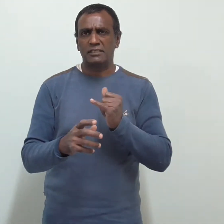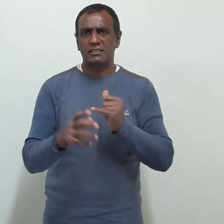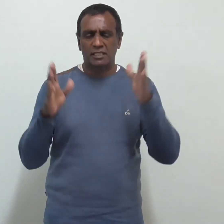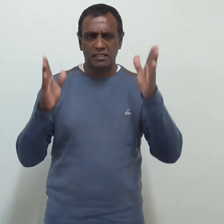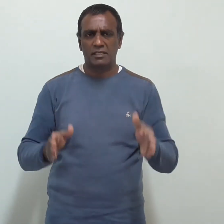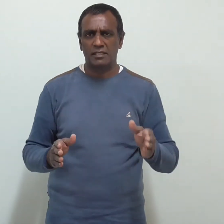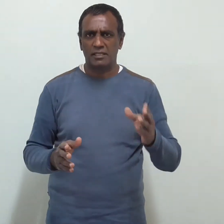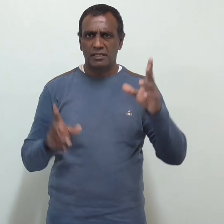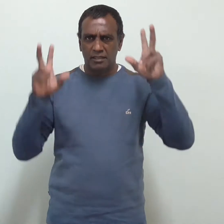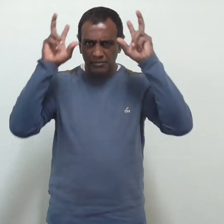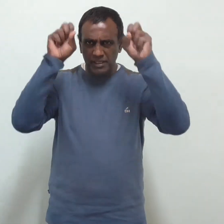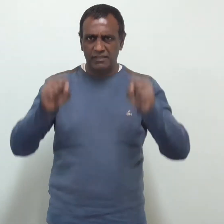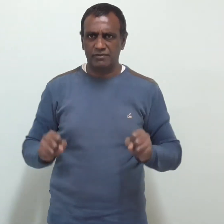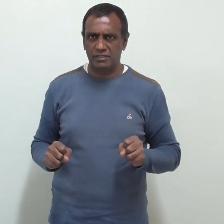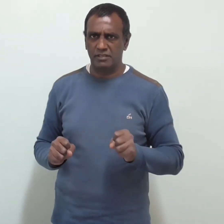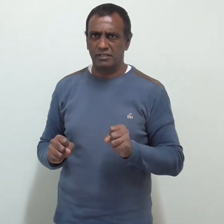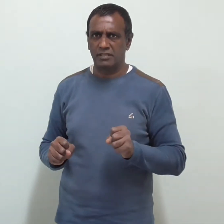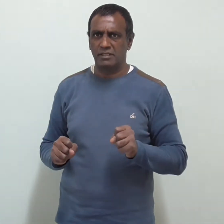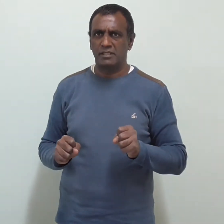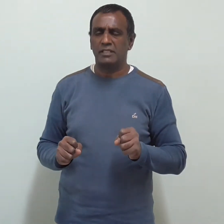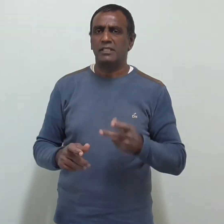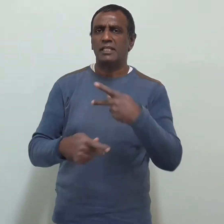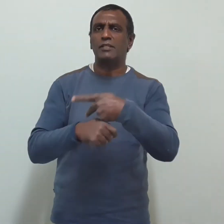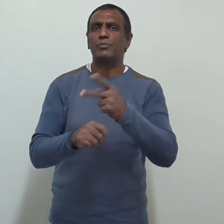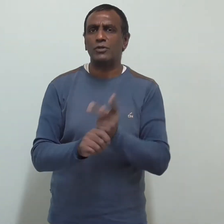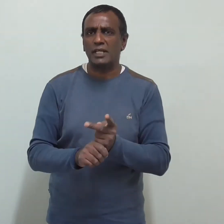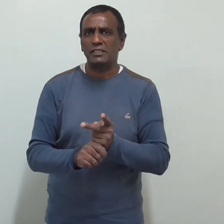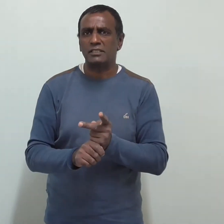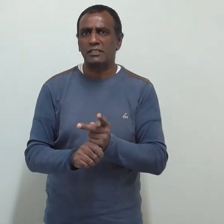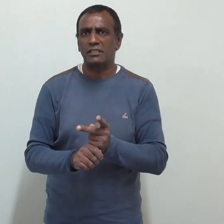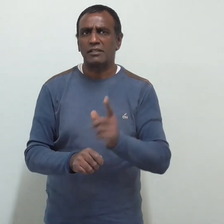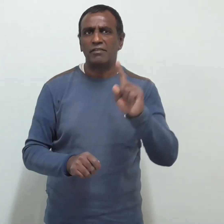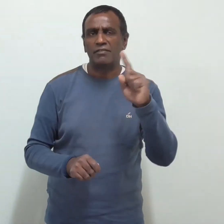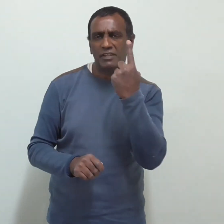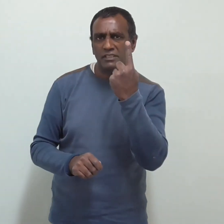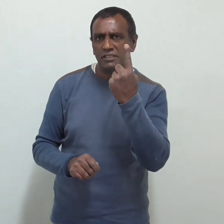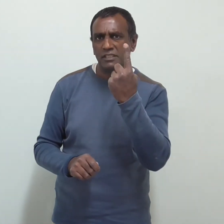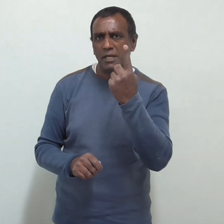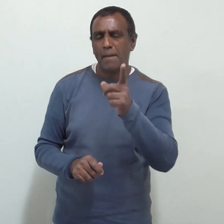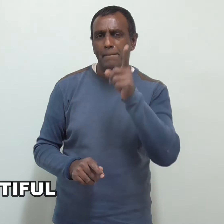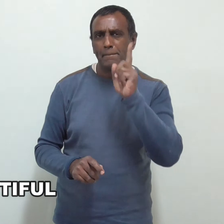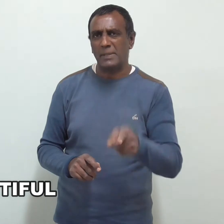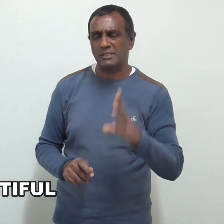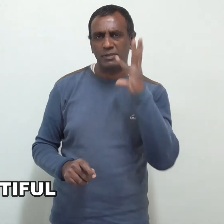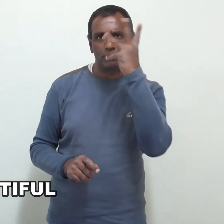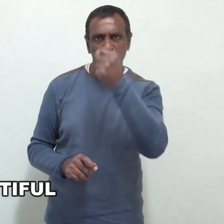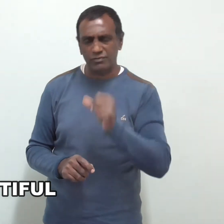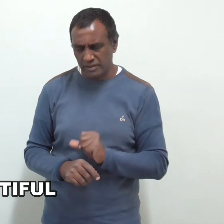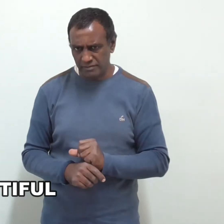Designers believed that the products first must be beautiful,